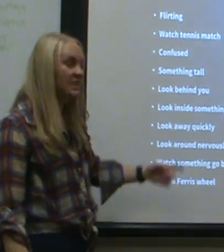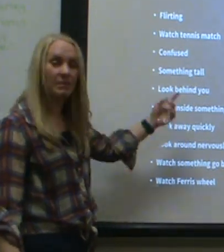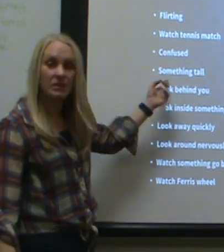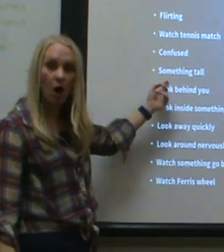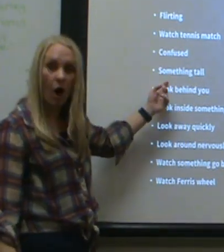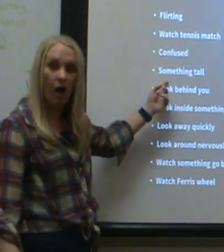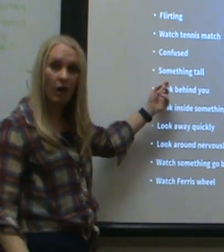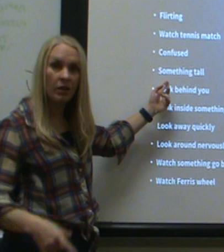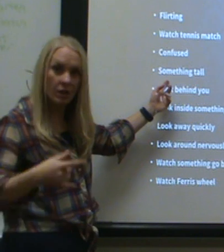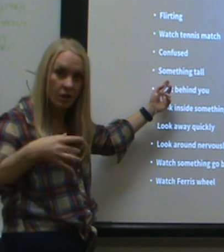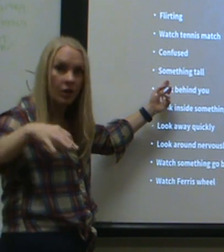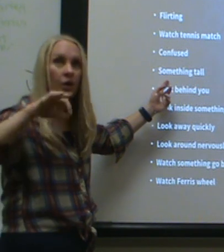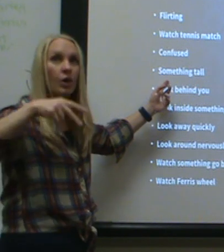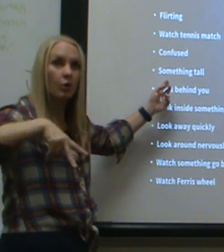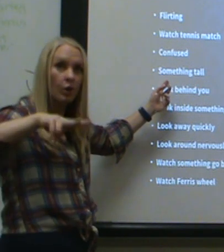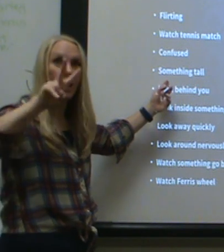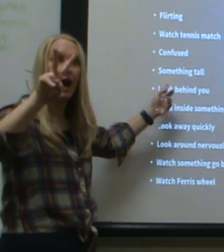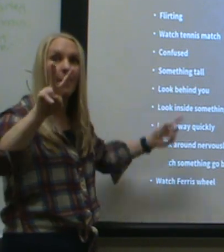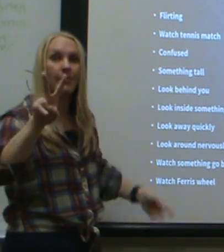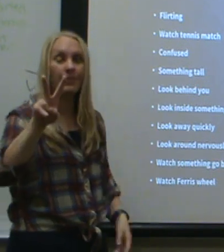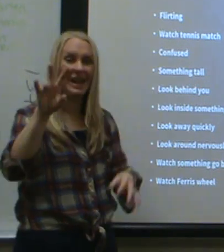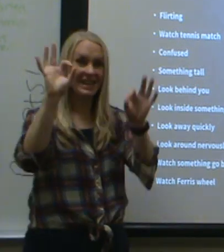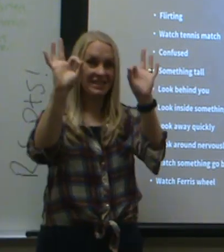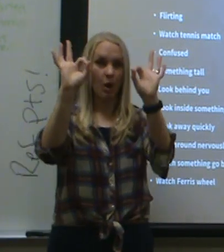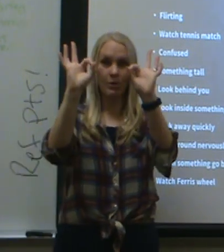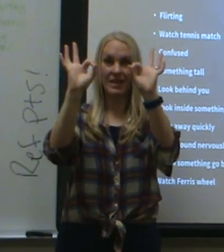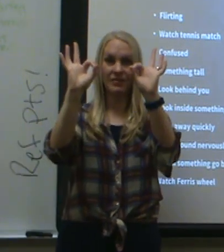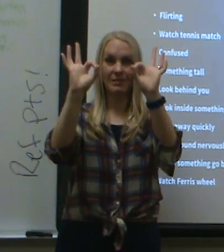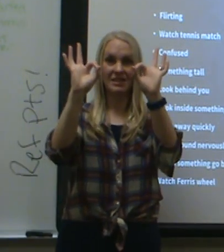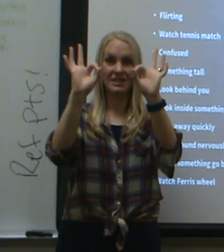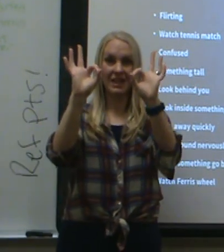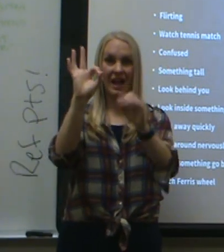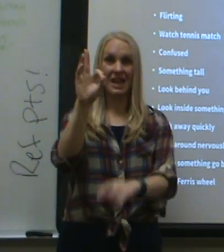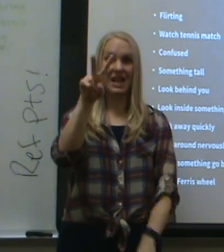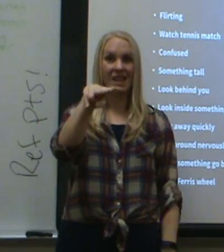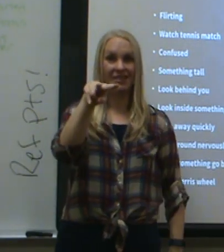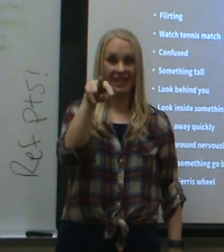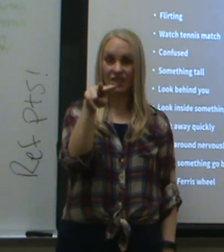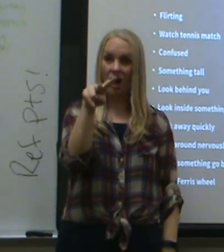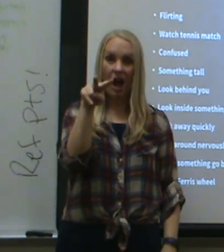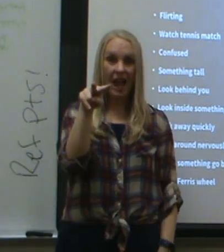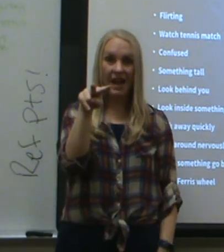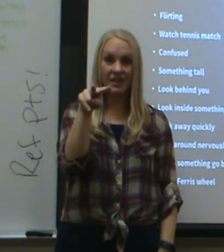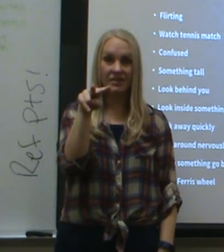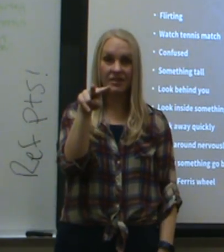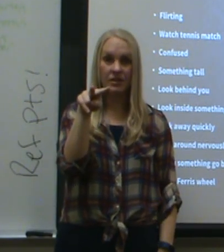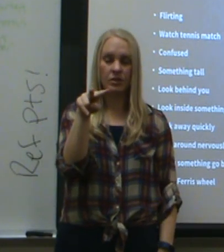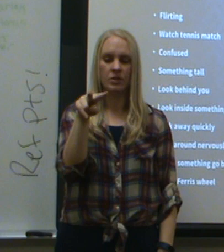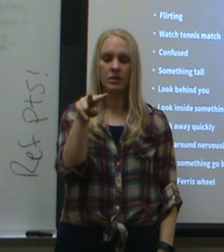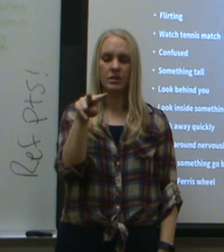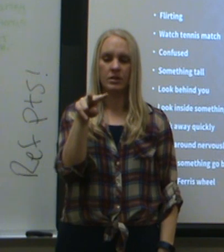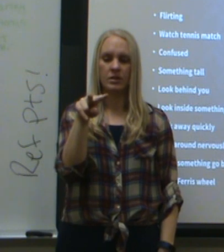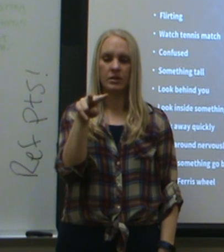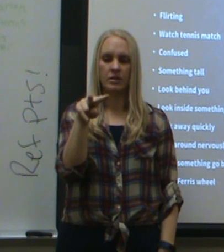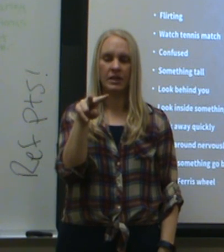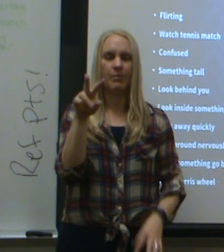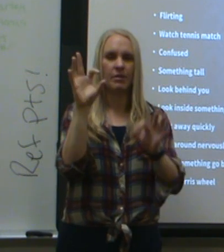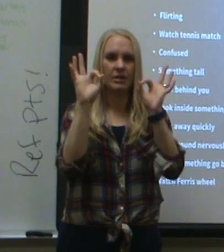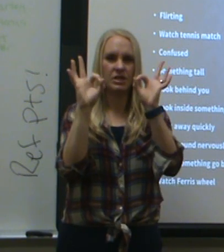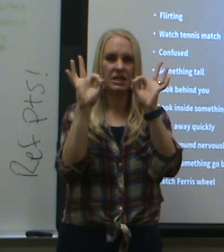something tall, look up, right? It doesn't always have to be this guy. These are eyes. Yeah, pretty much